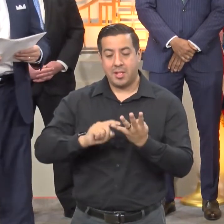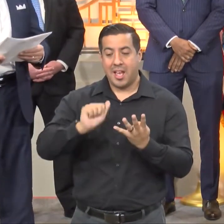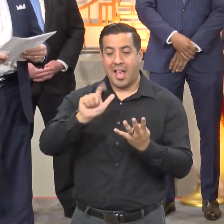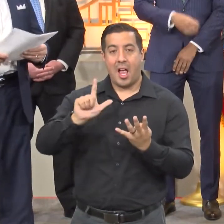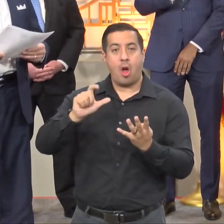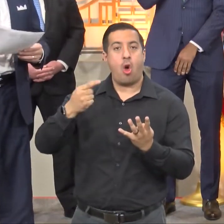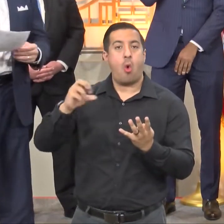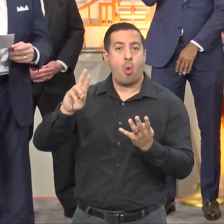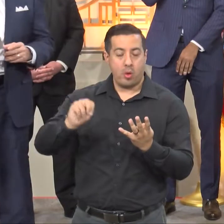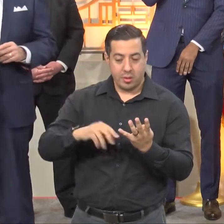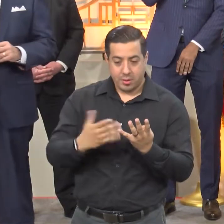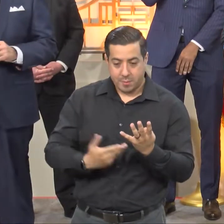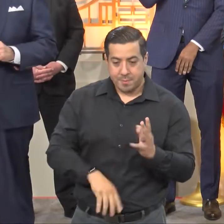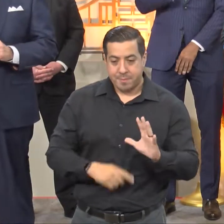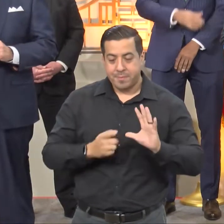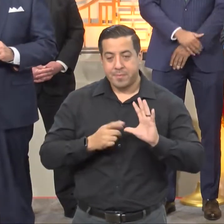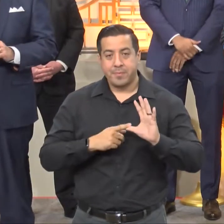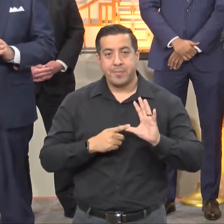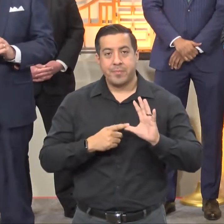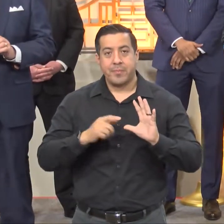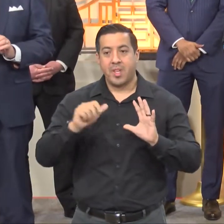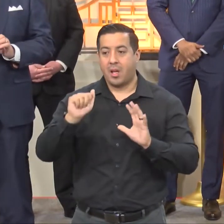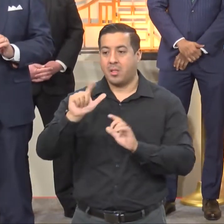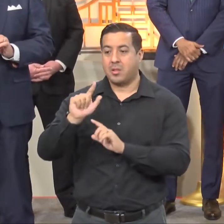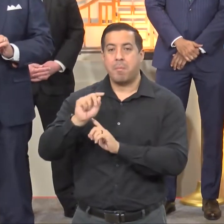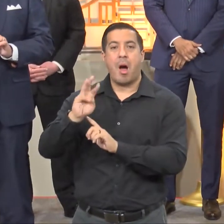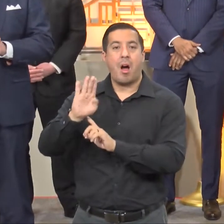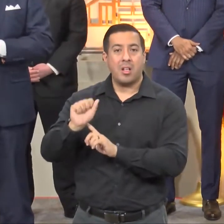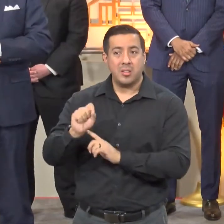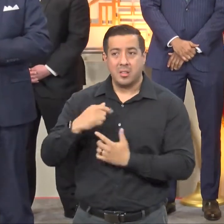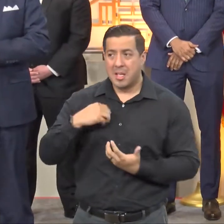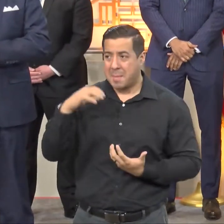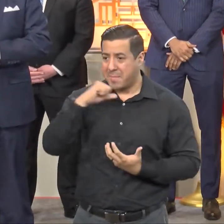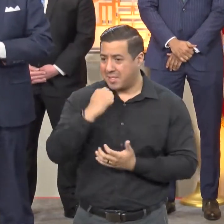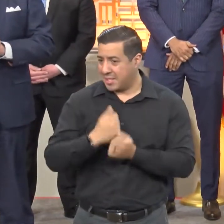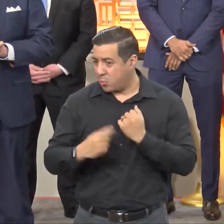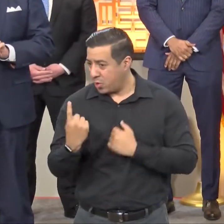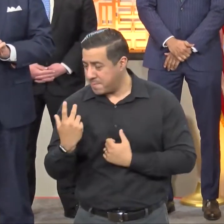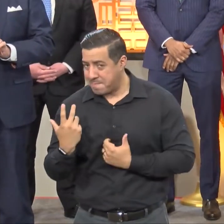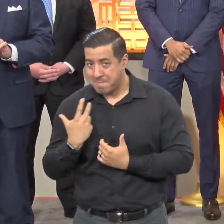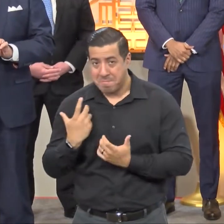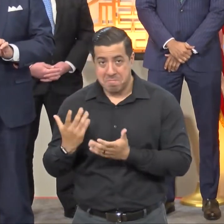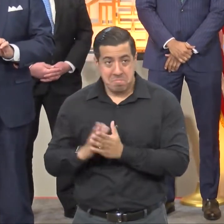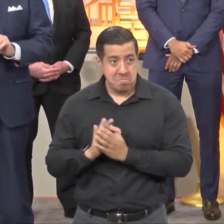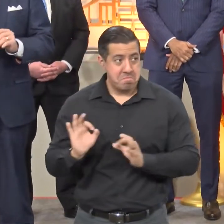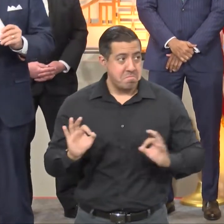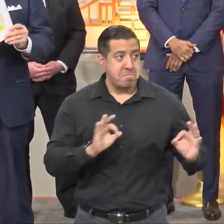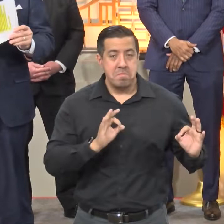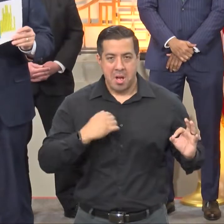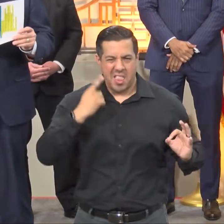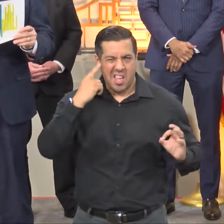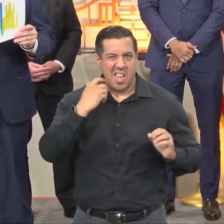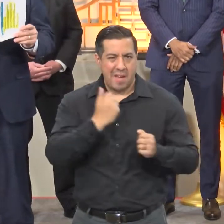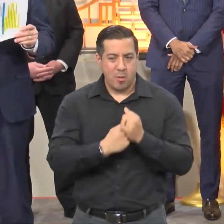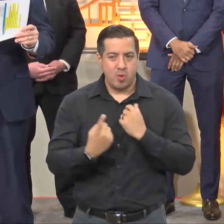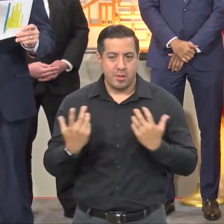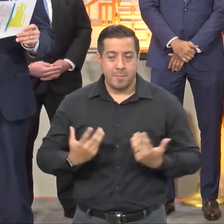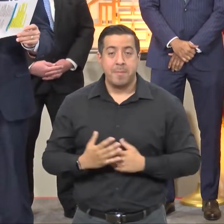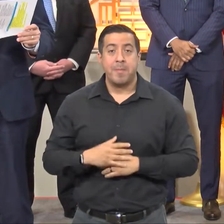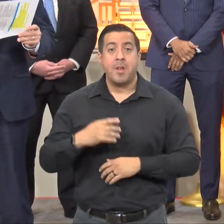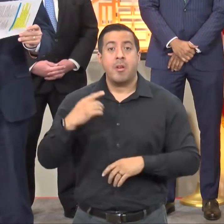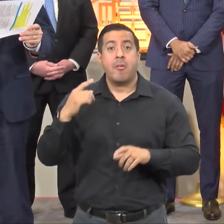Alcorn, Councilmember Carolyn Evans Shabazz. Am I missing anyone? I think I got everyone. And